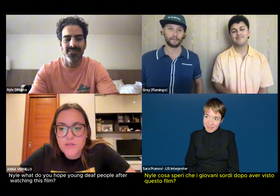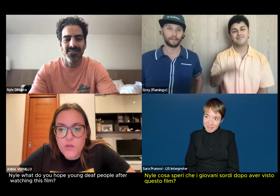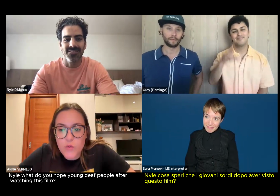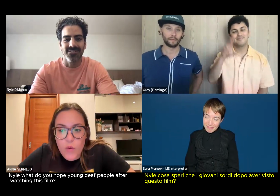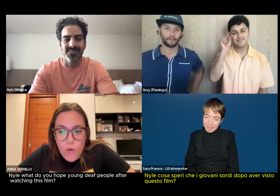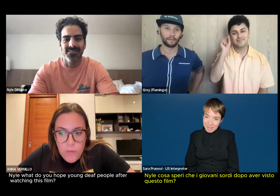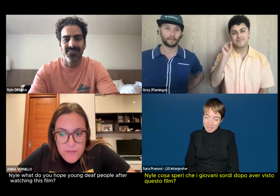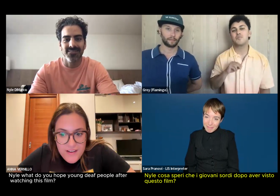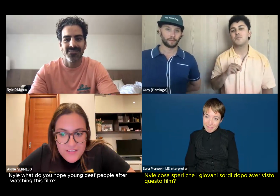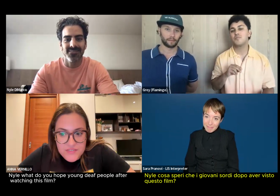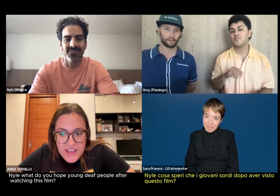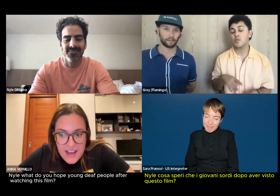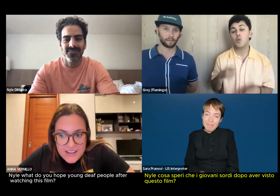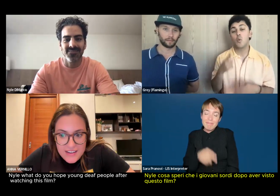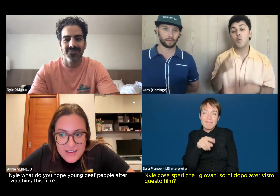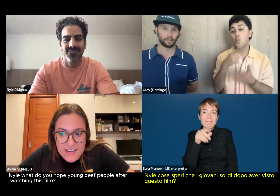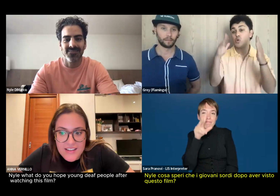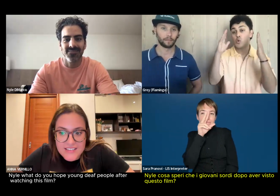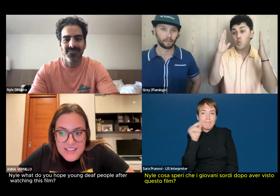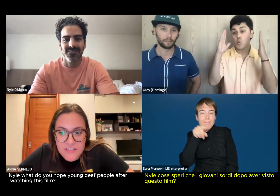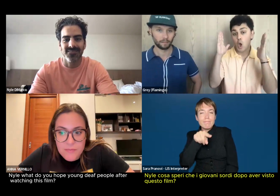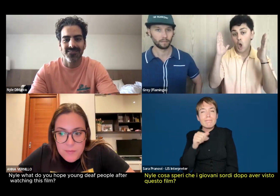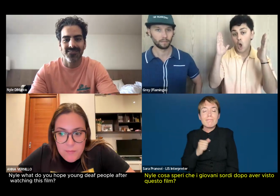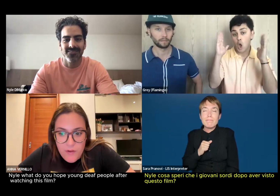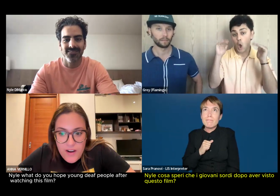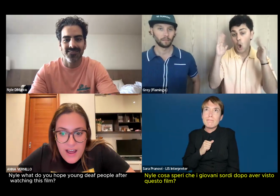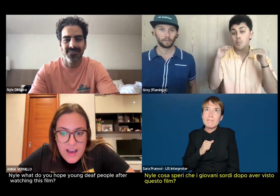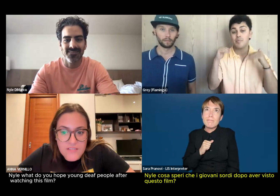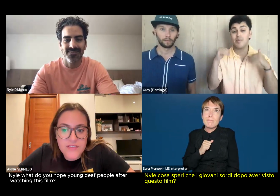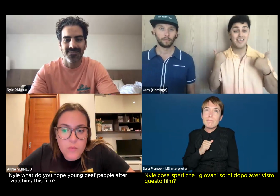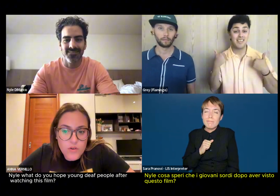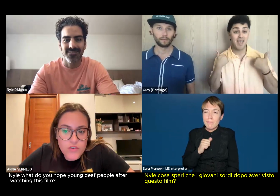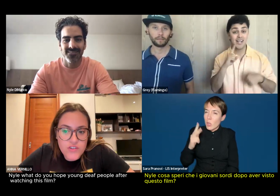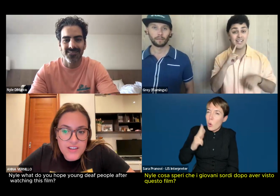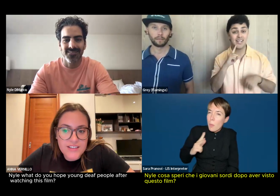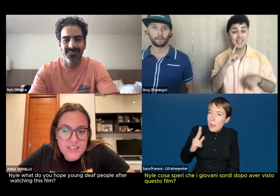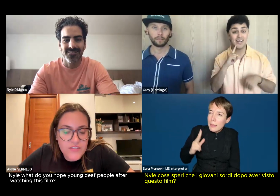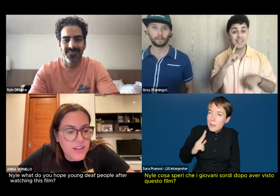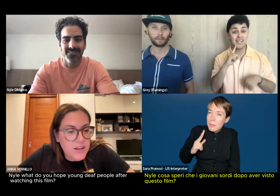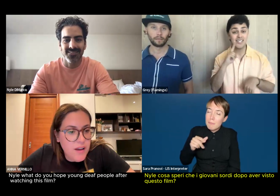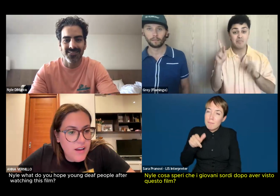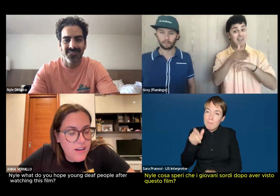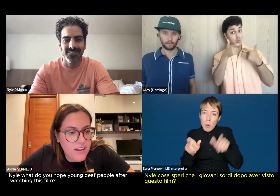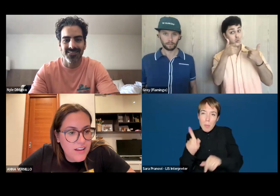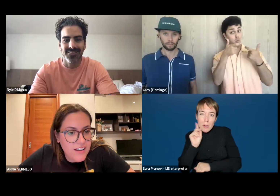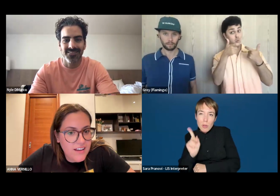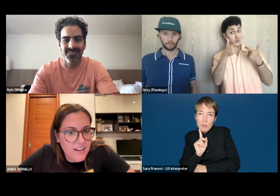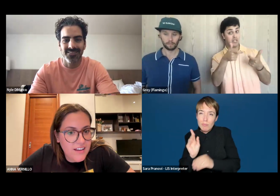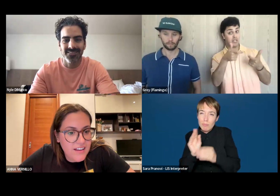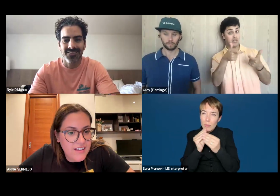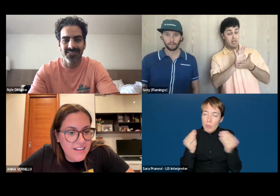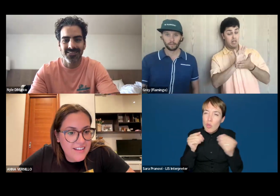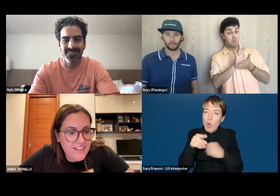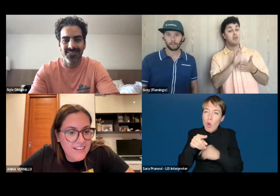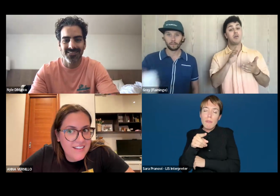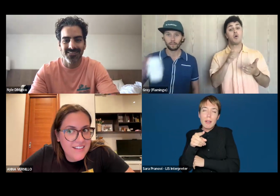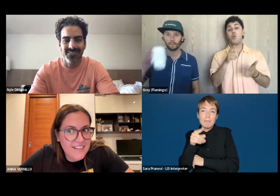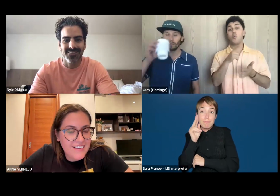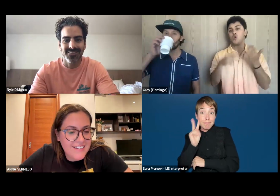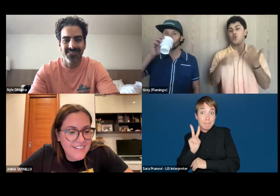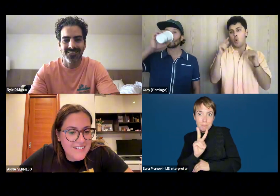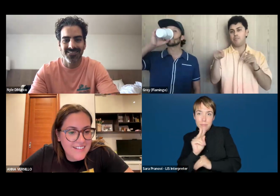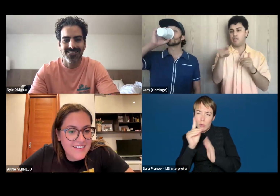Nile, what do you hope young deaf people after watching this film?